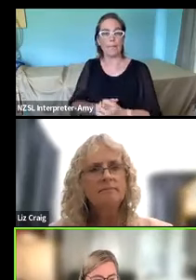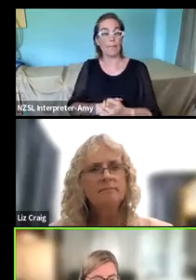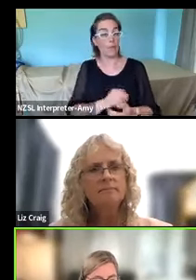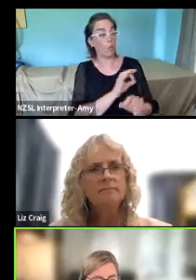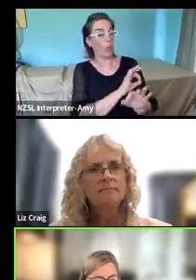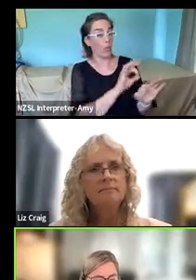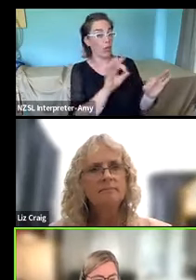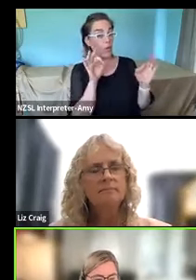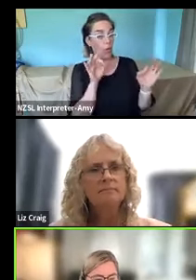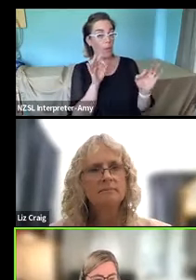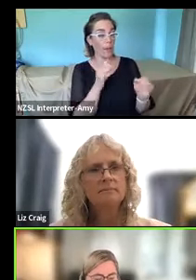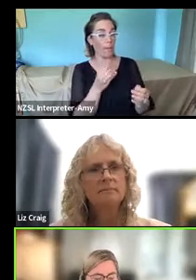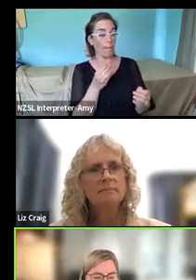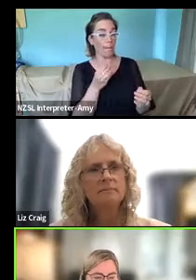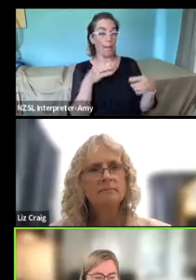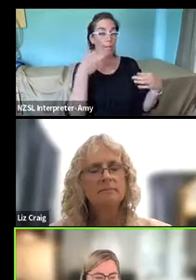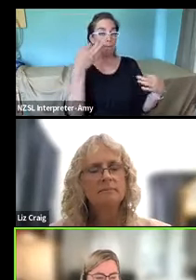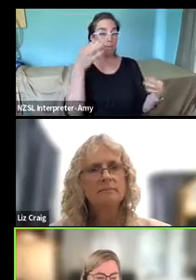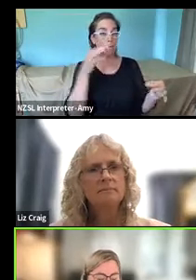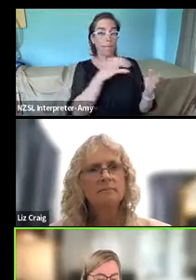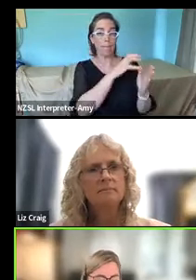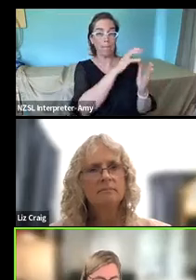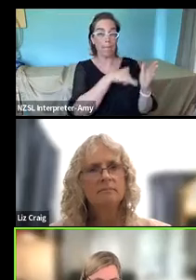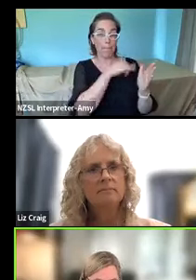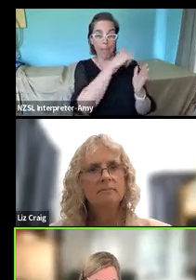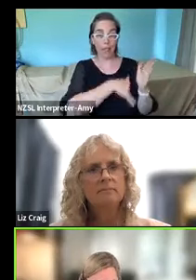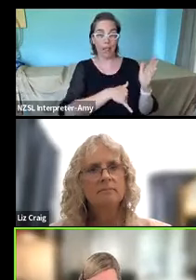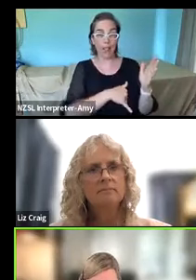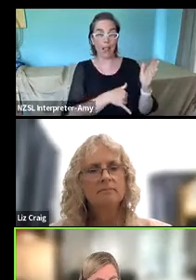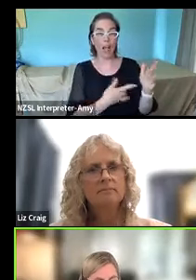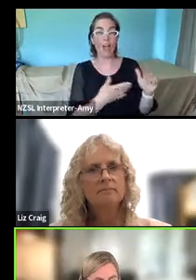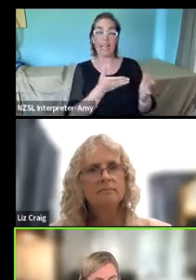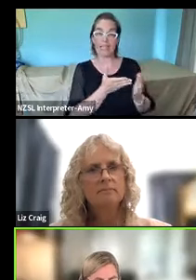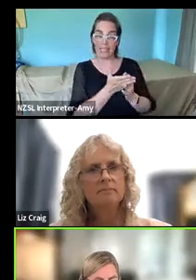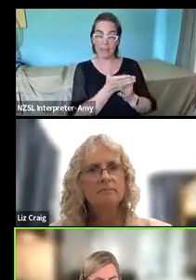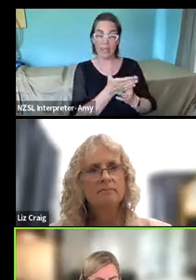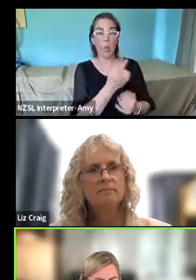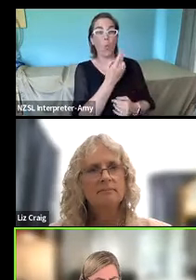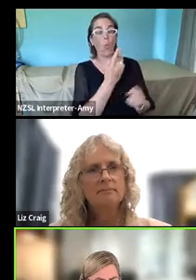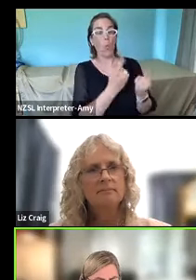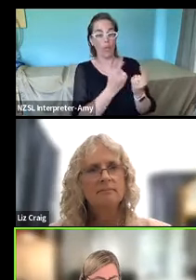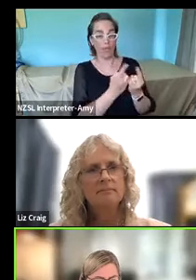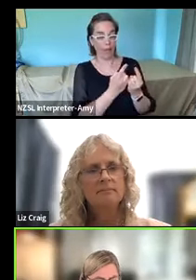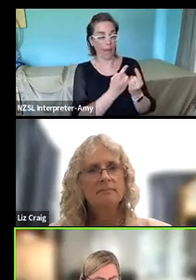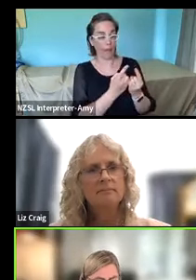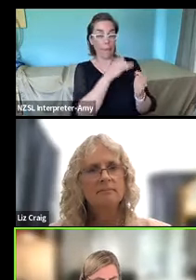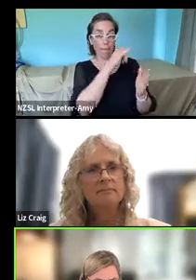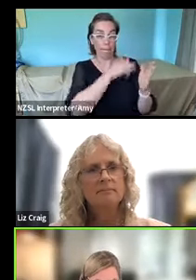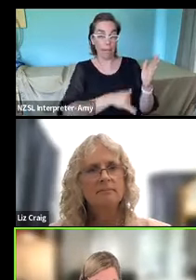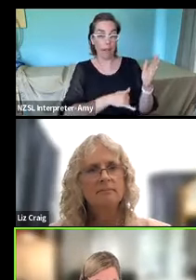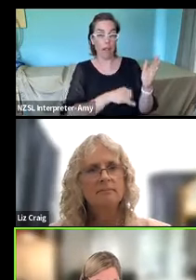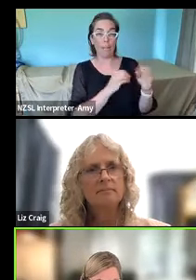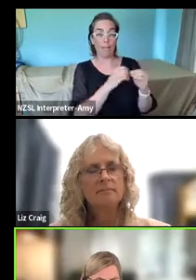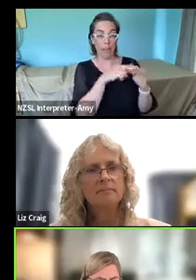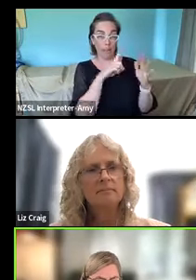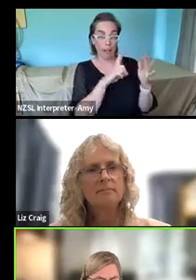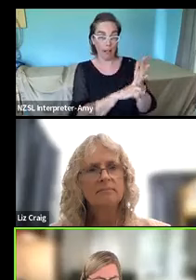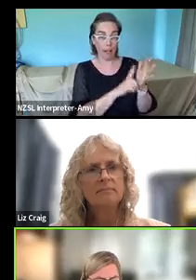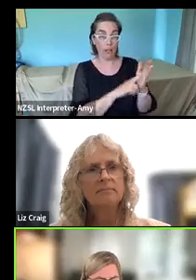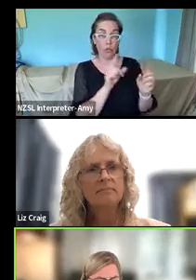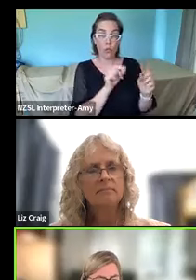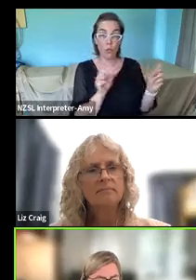on accessibility, and so one of the things that the bill is doing is it's setting